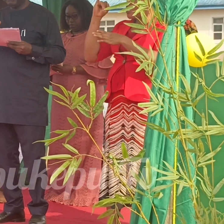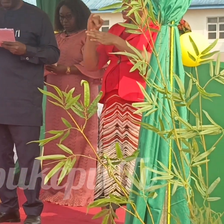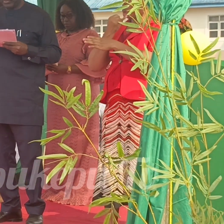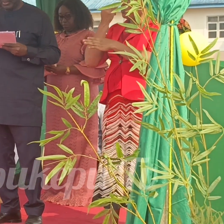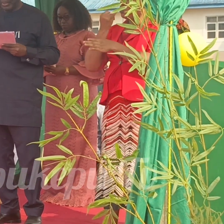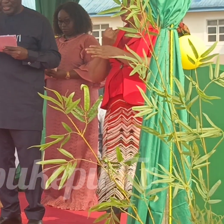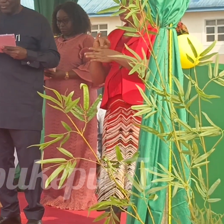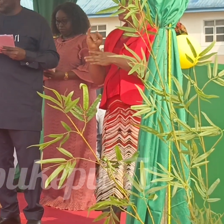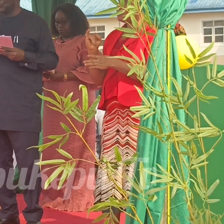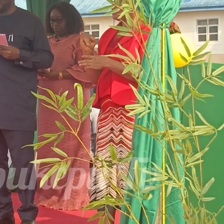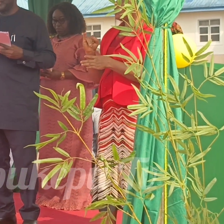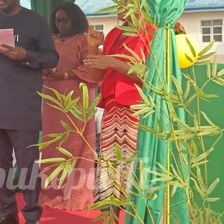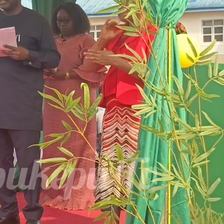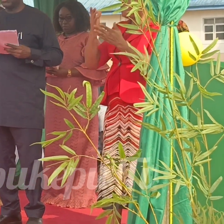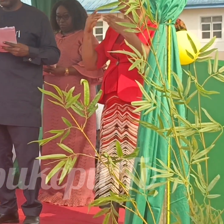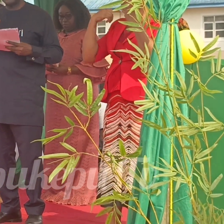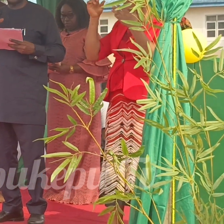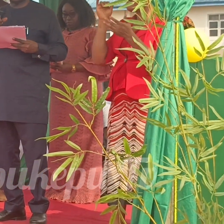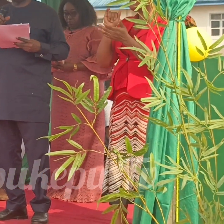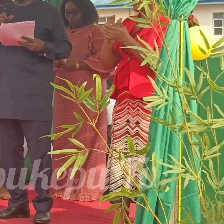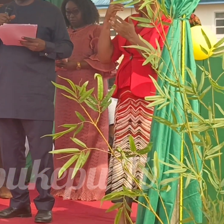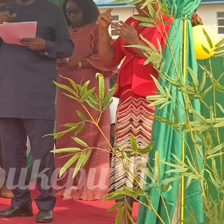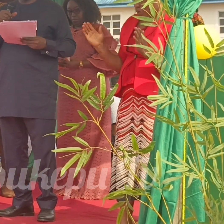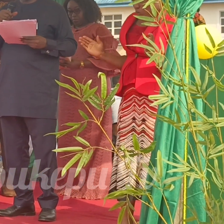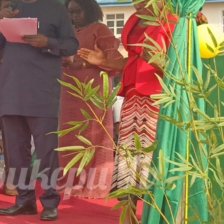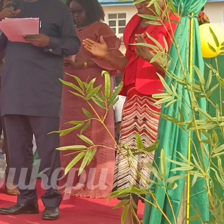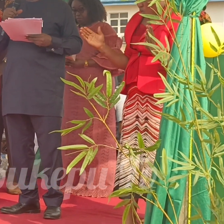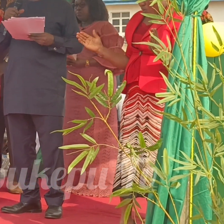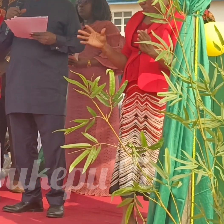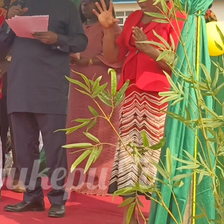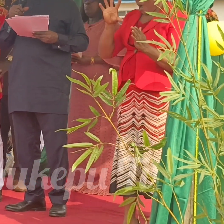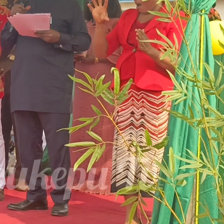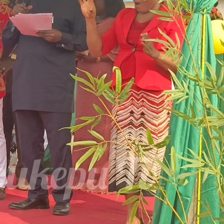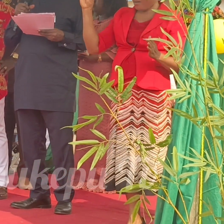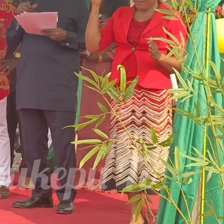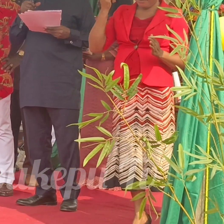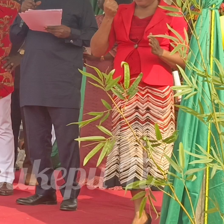Industry. I want to say that the courage and the